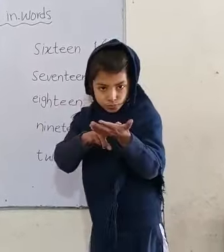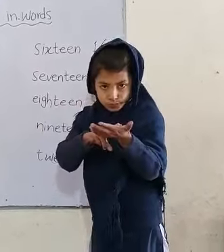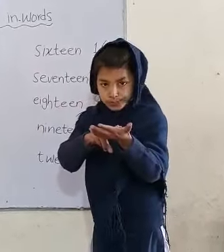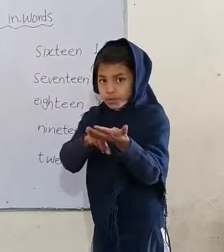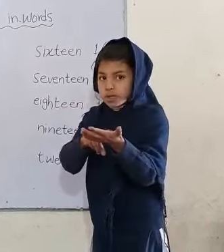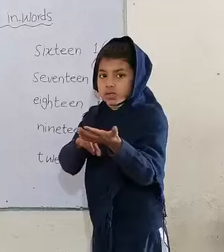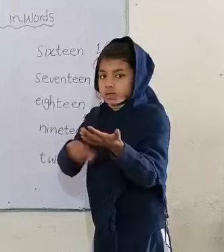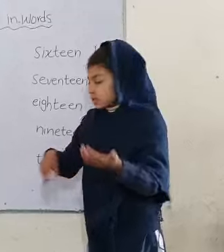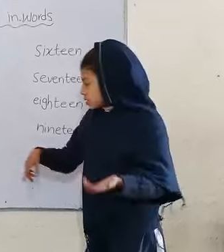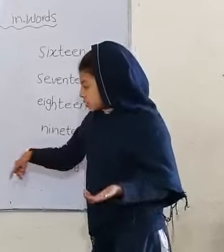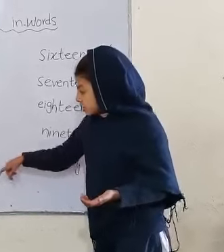N